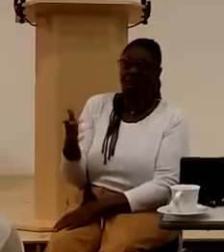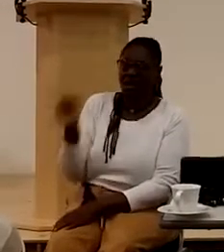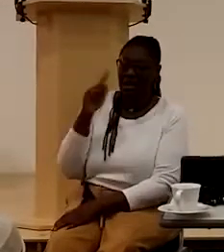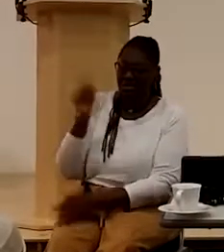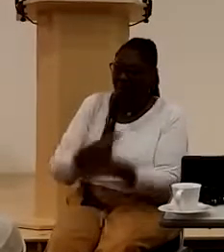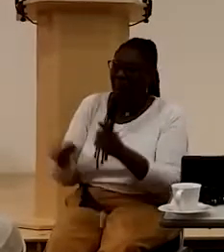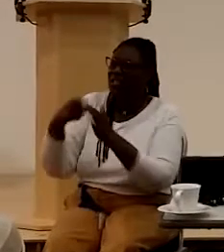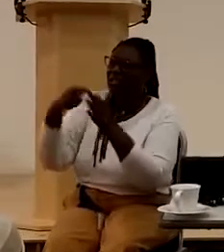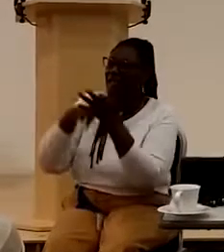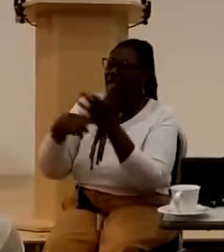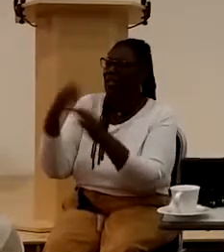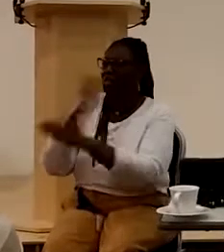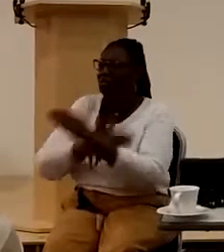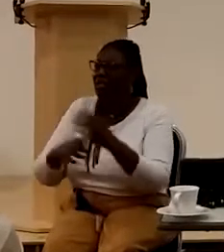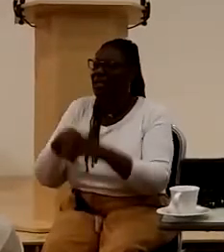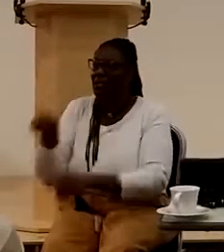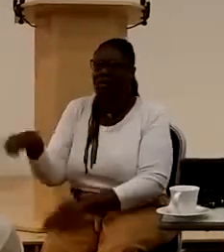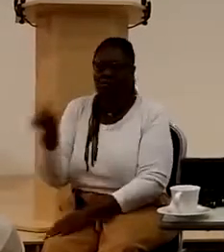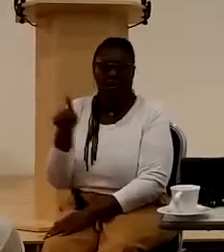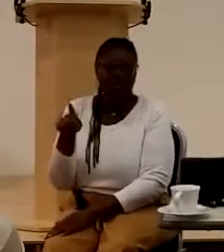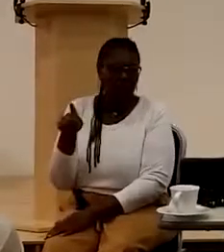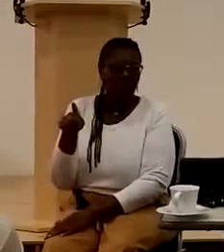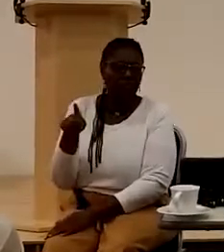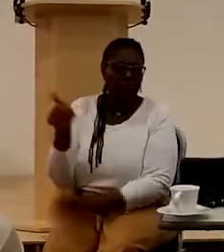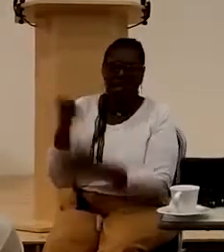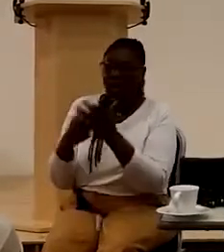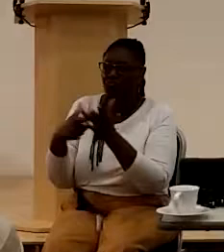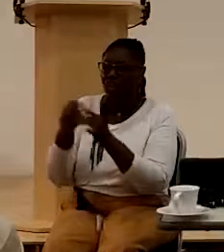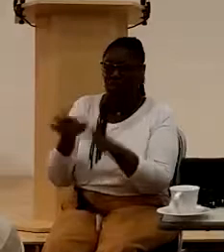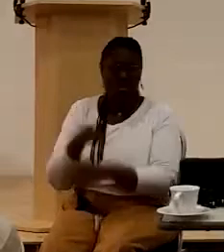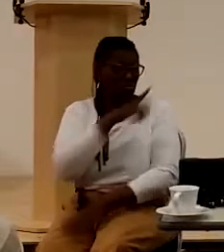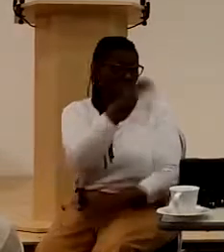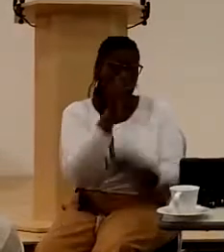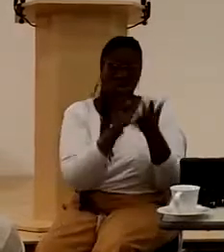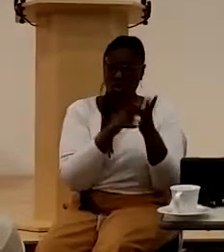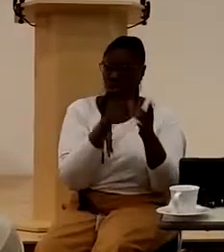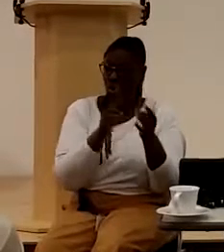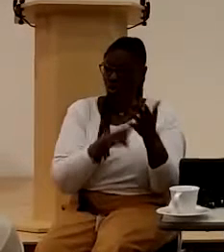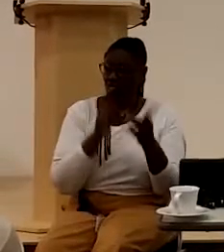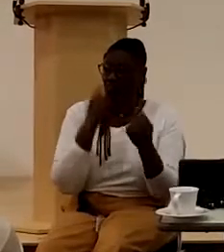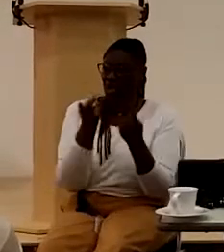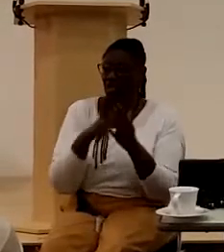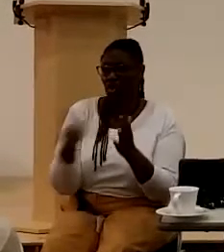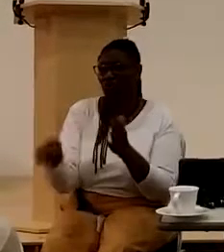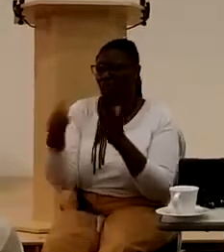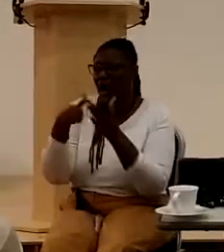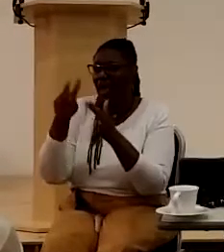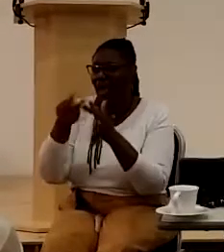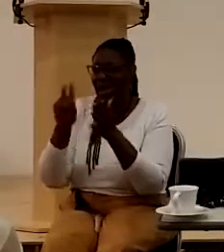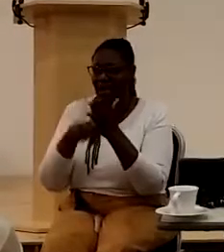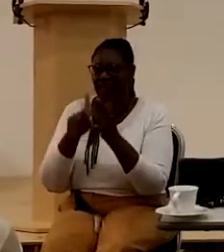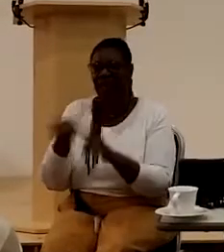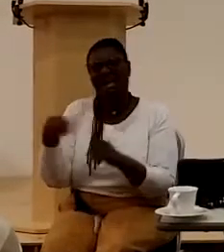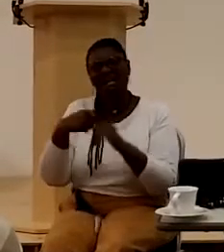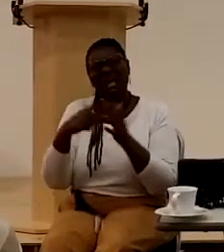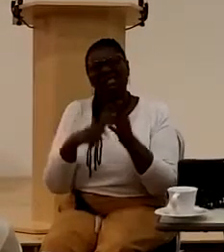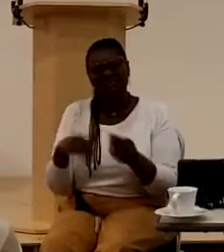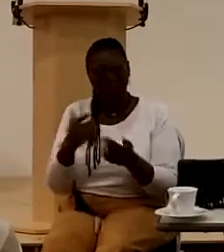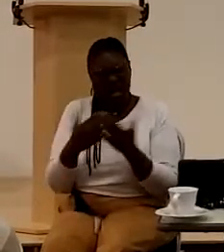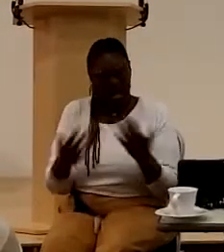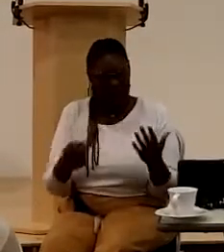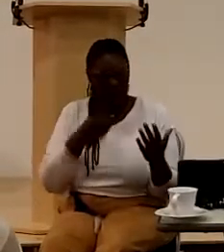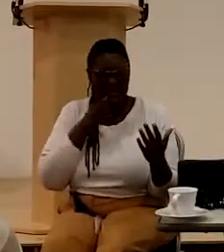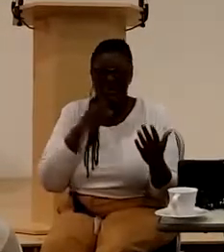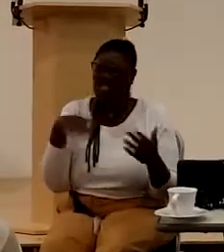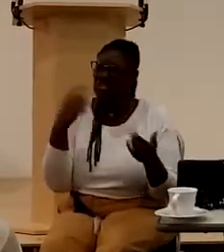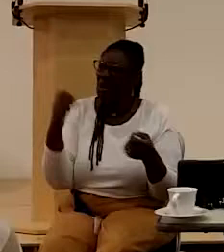a meeting with Kate Green and Rachel Rudsaker, Sean here raised the issue of the ILF, to which Kate asked, how come